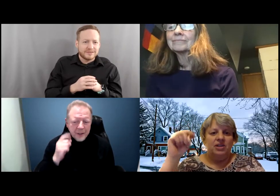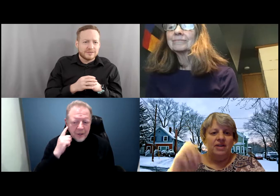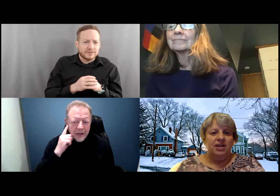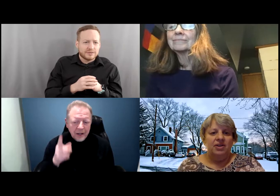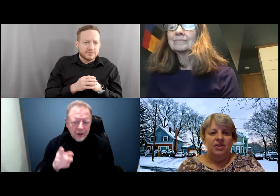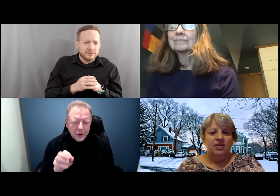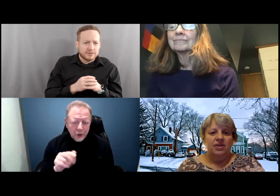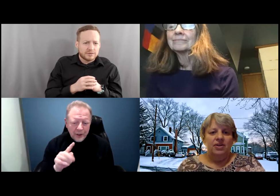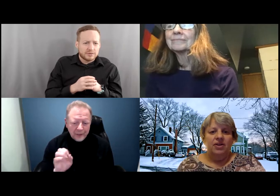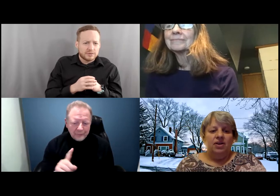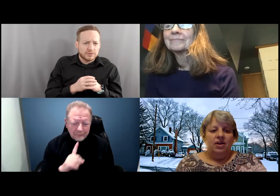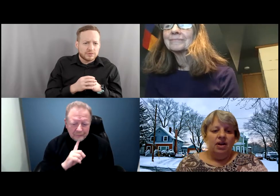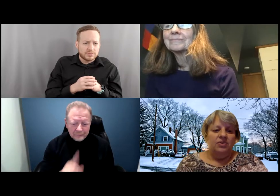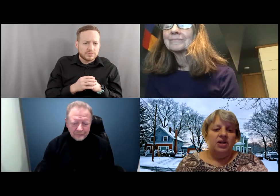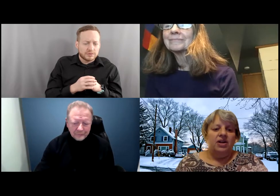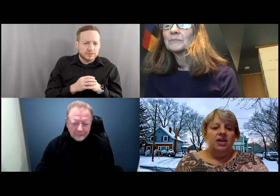Betsy, we can't hear you. You're muted.